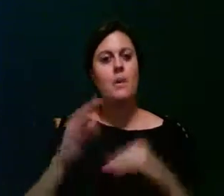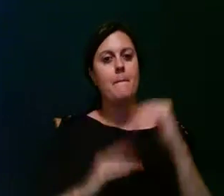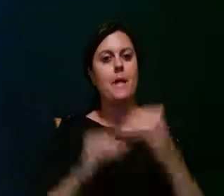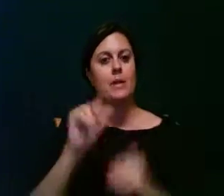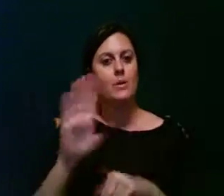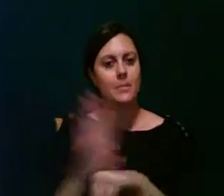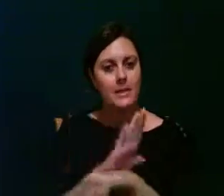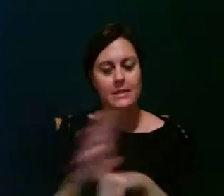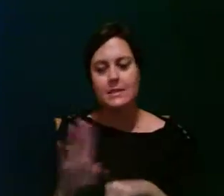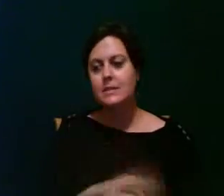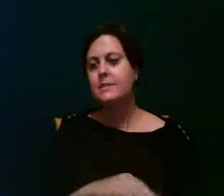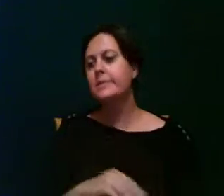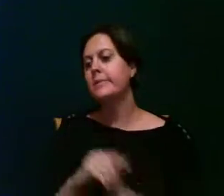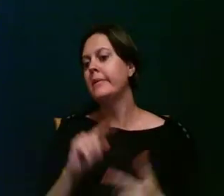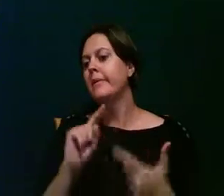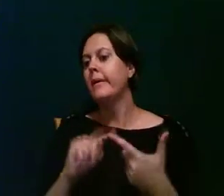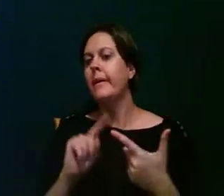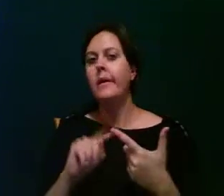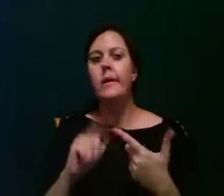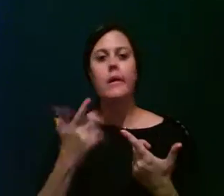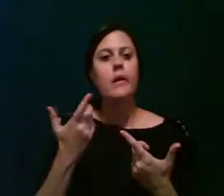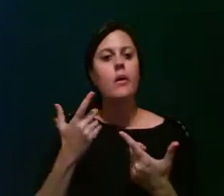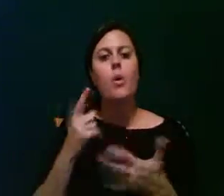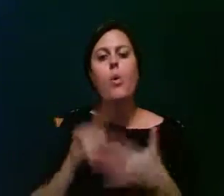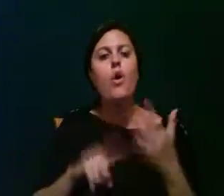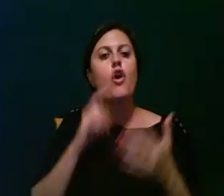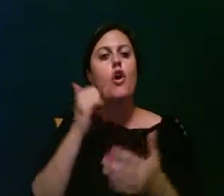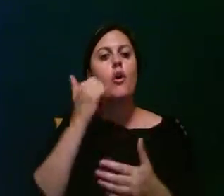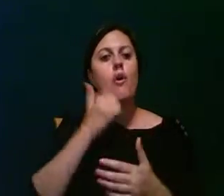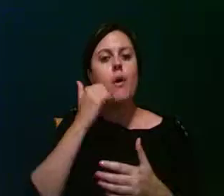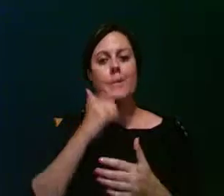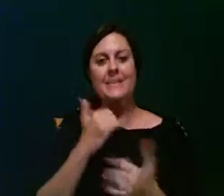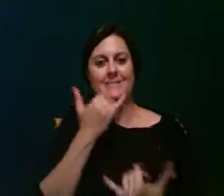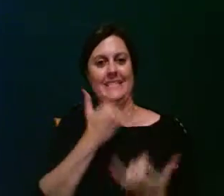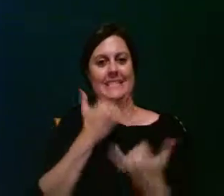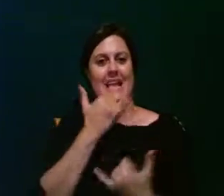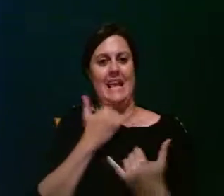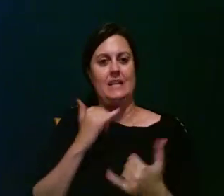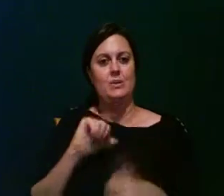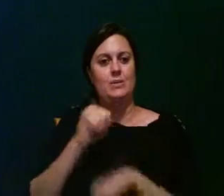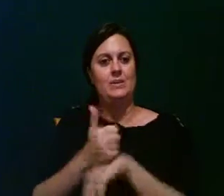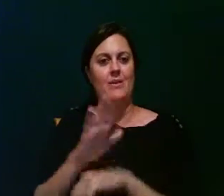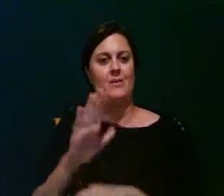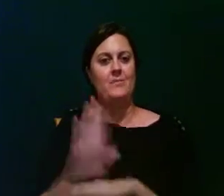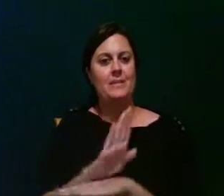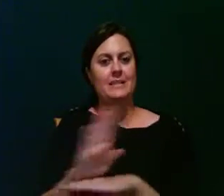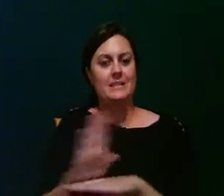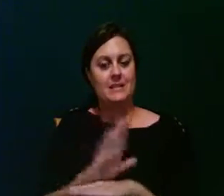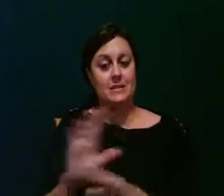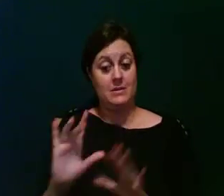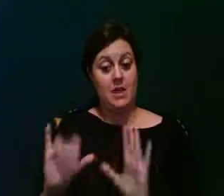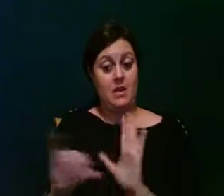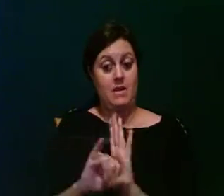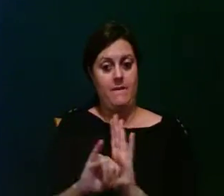most common entrepreneurial mistakes that we see so that you can identify that and not repeat those mistakes. It